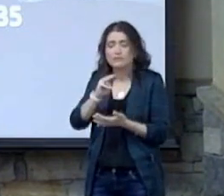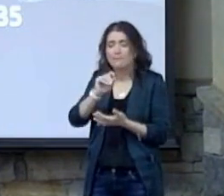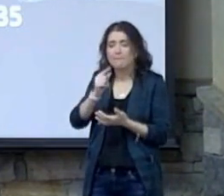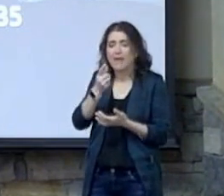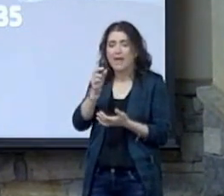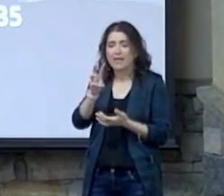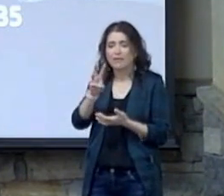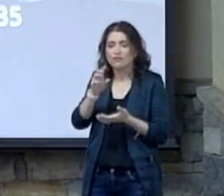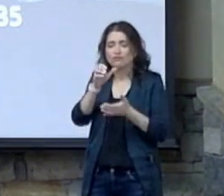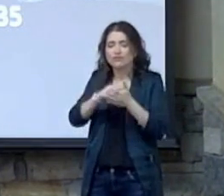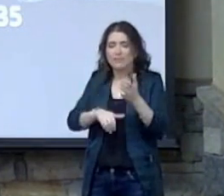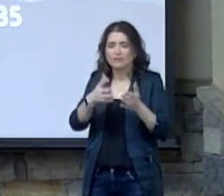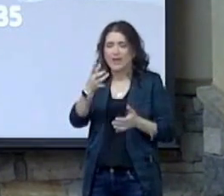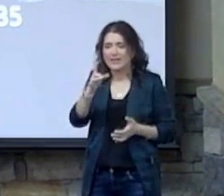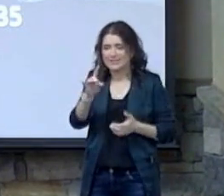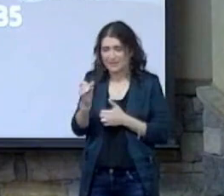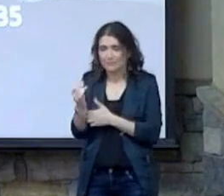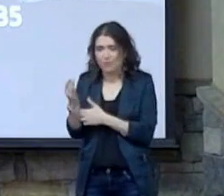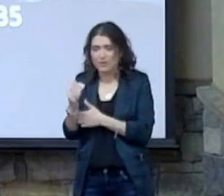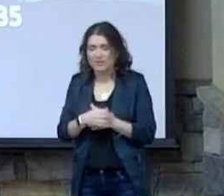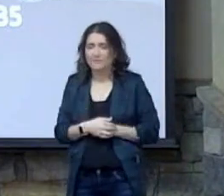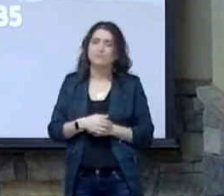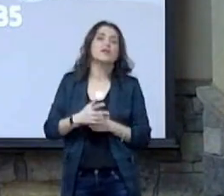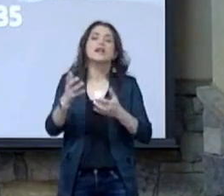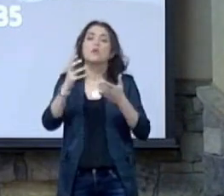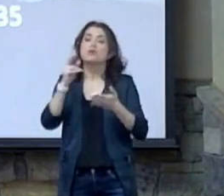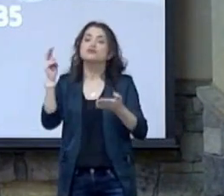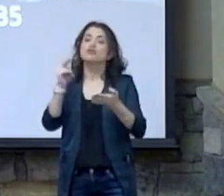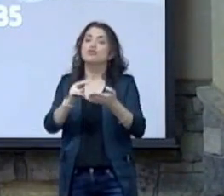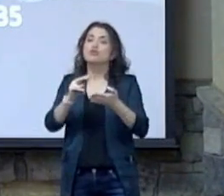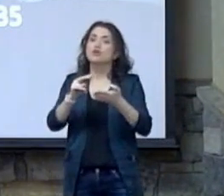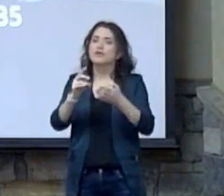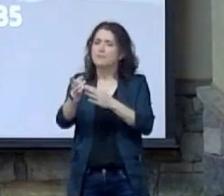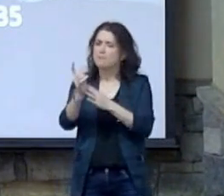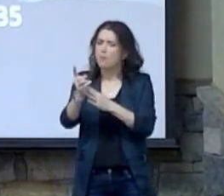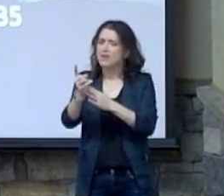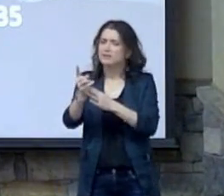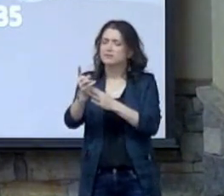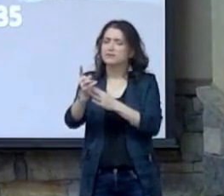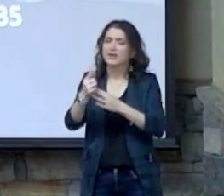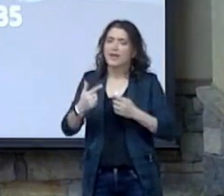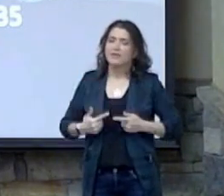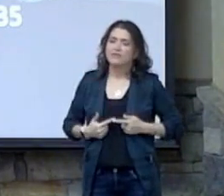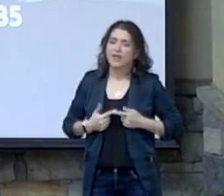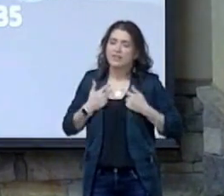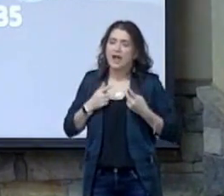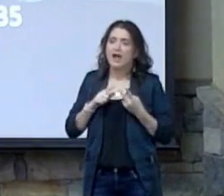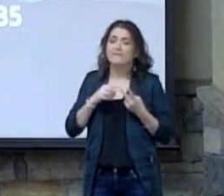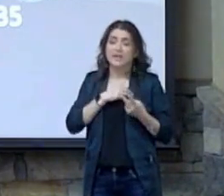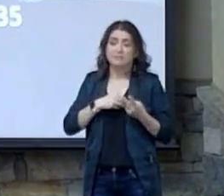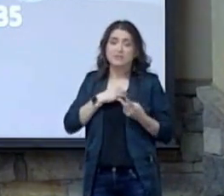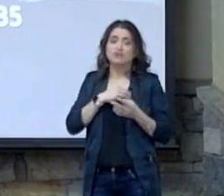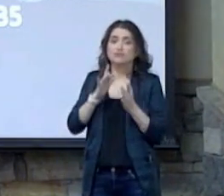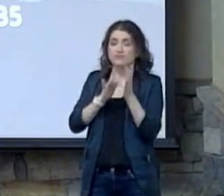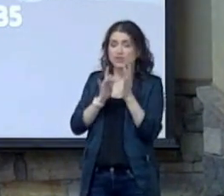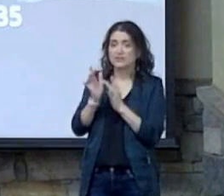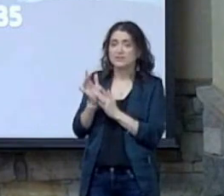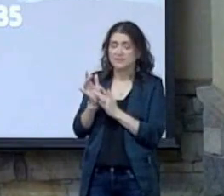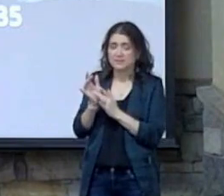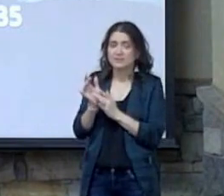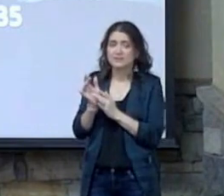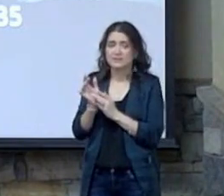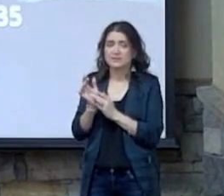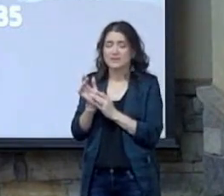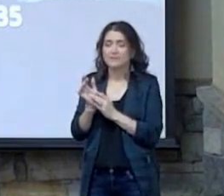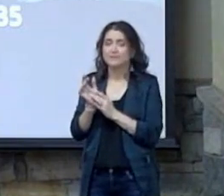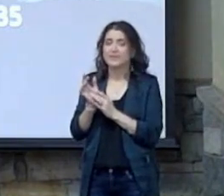morning. And I want us to look at a moment in the life and ministry of Jesus, and in